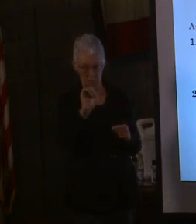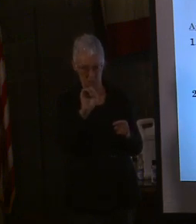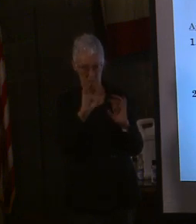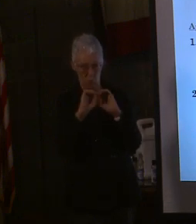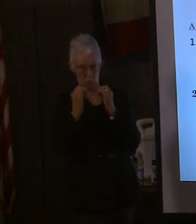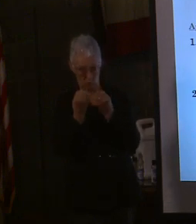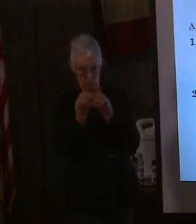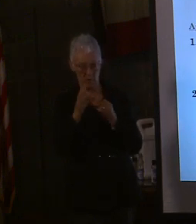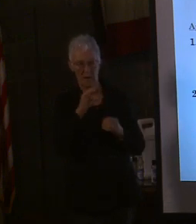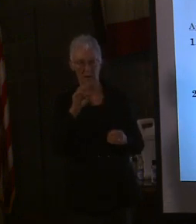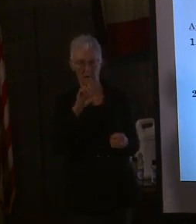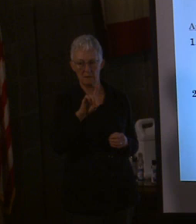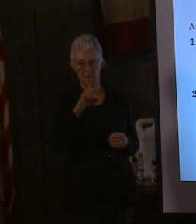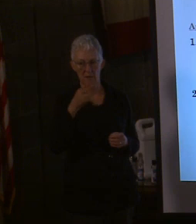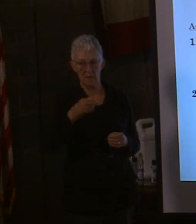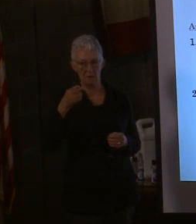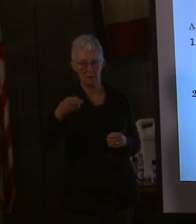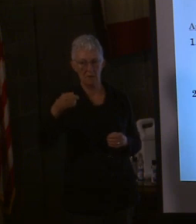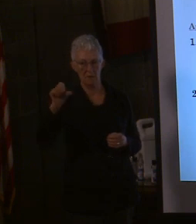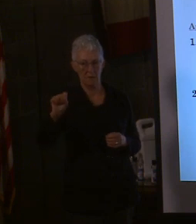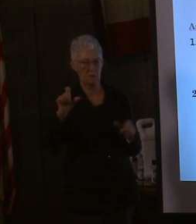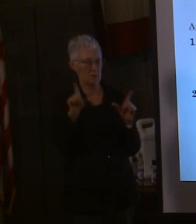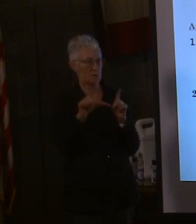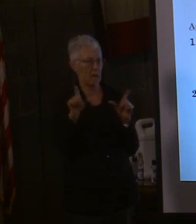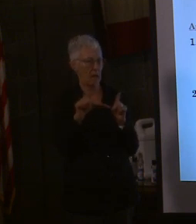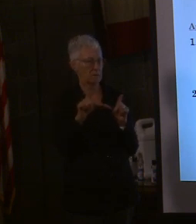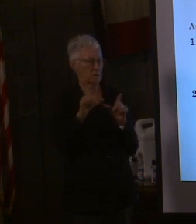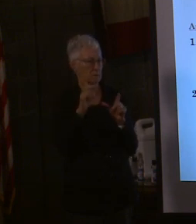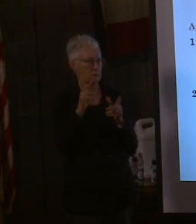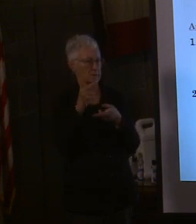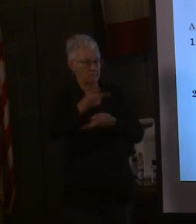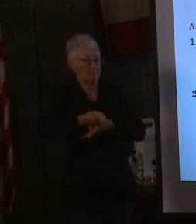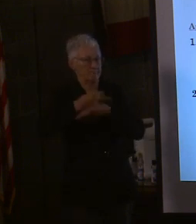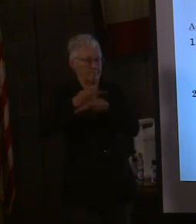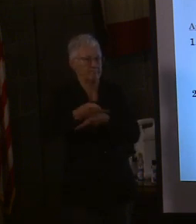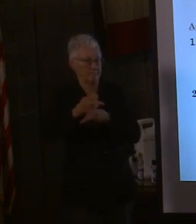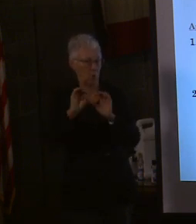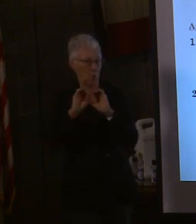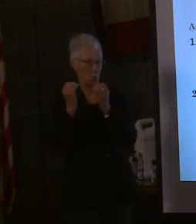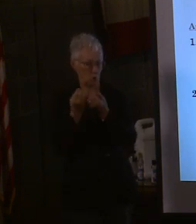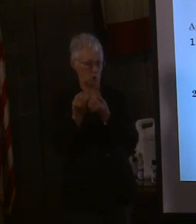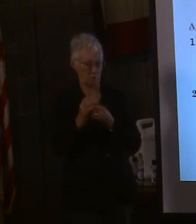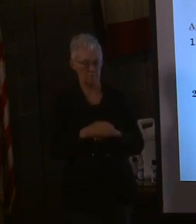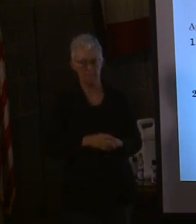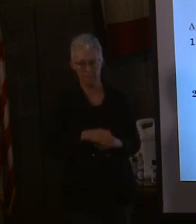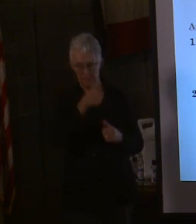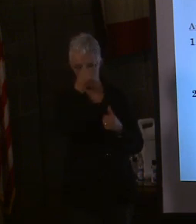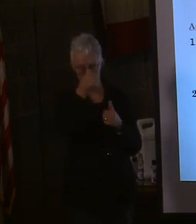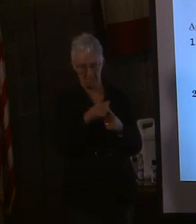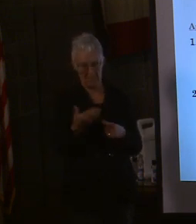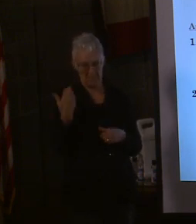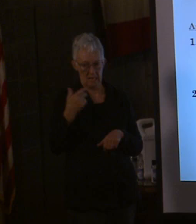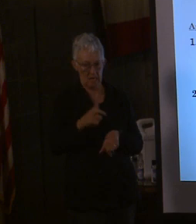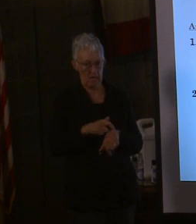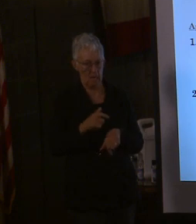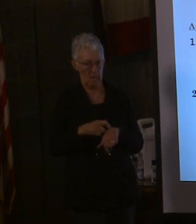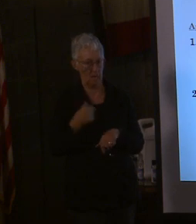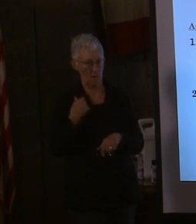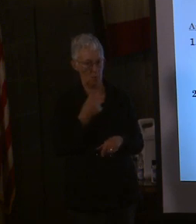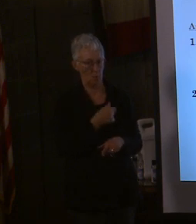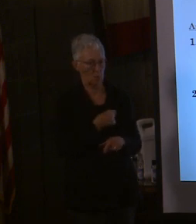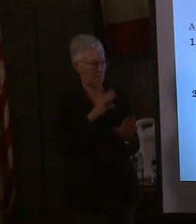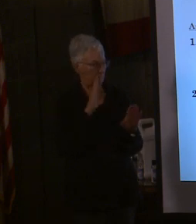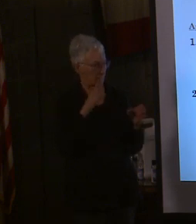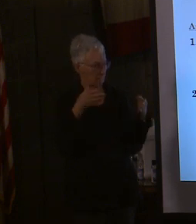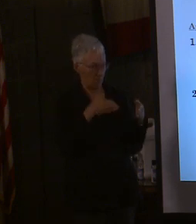DHHS licensed care organizations. You remember from last time we focused a lot on areas of disproportionality.